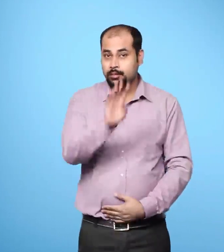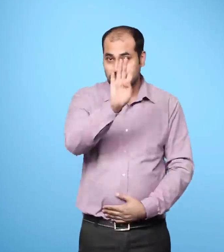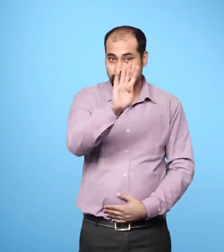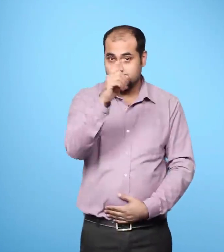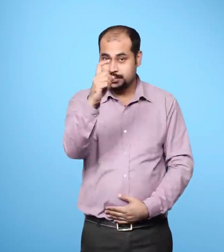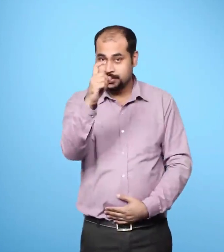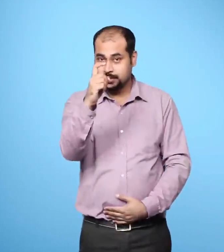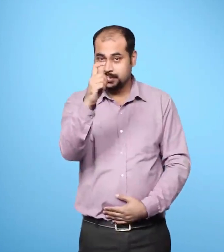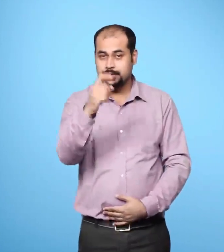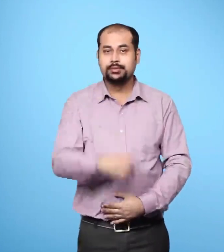47.